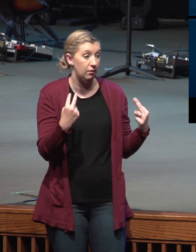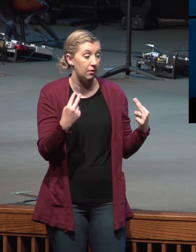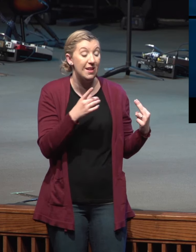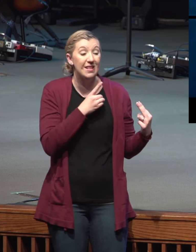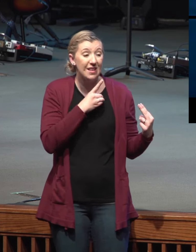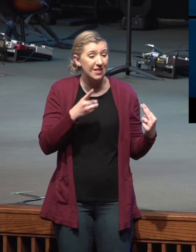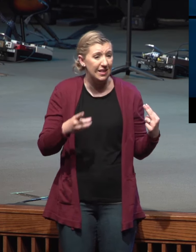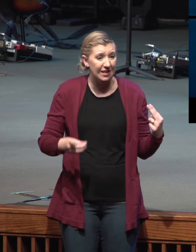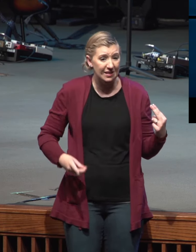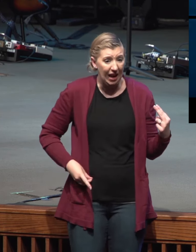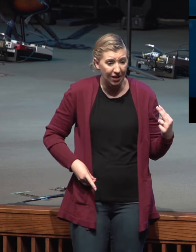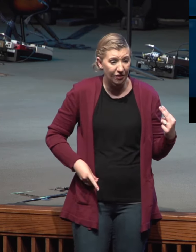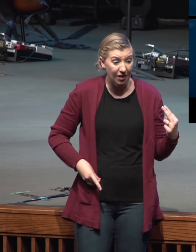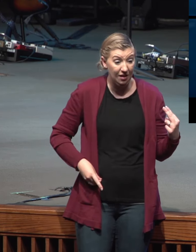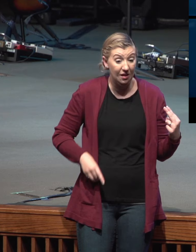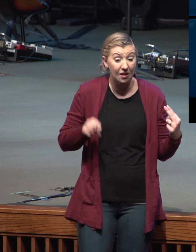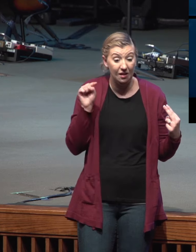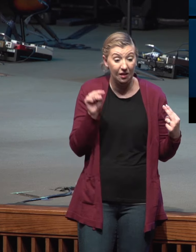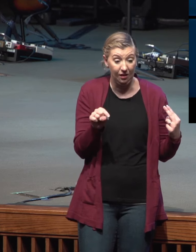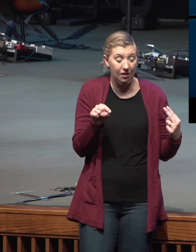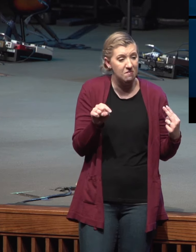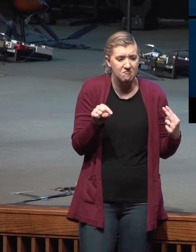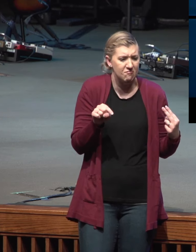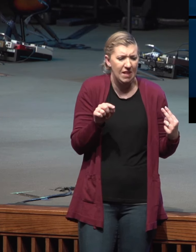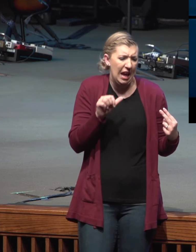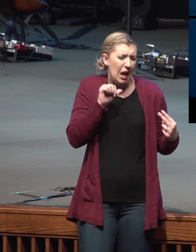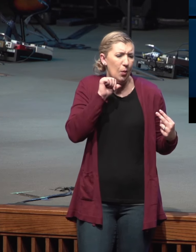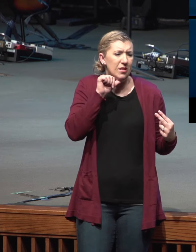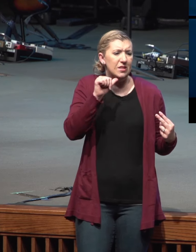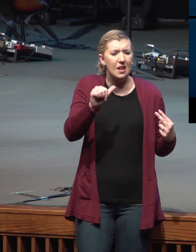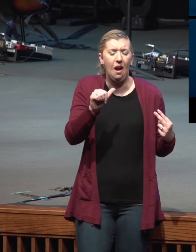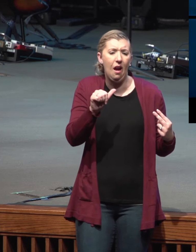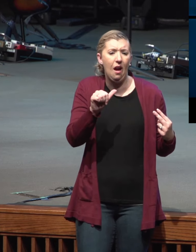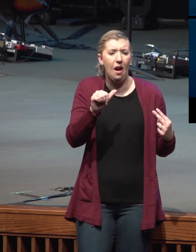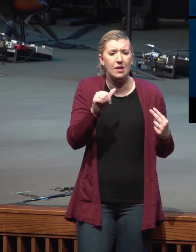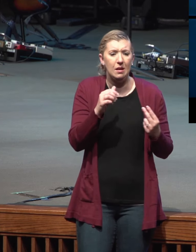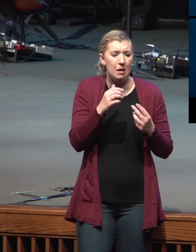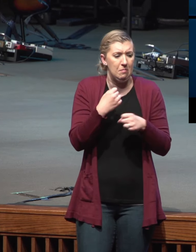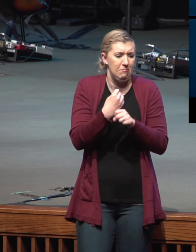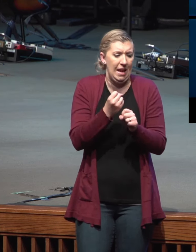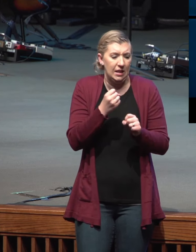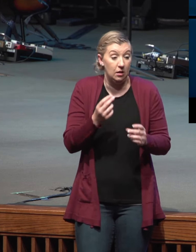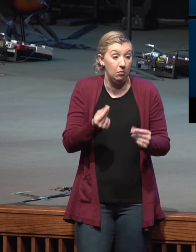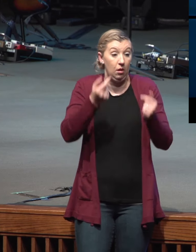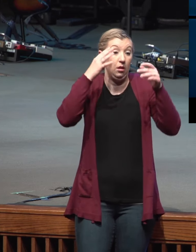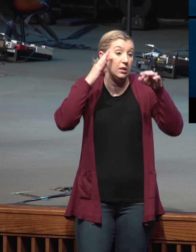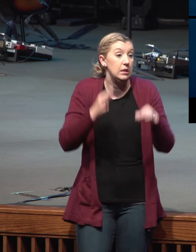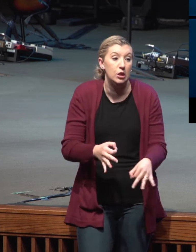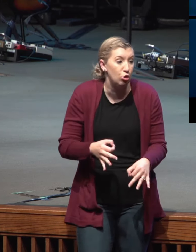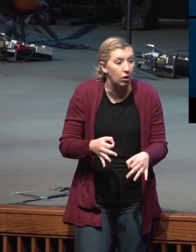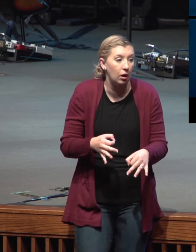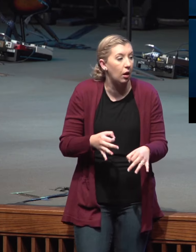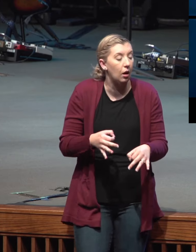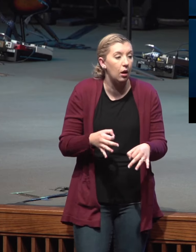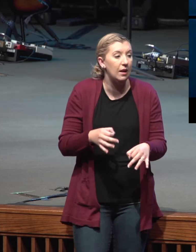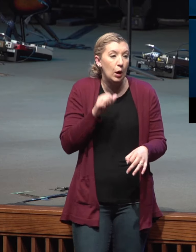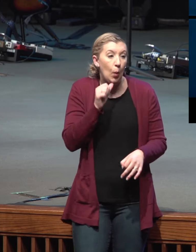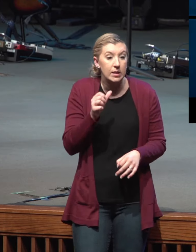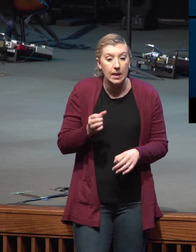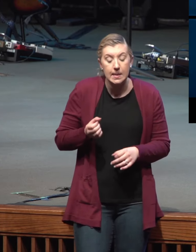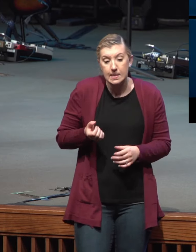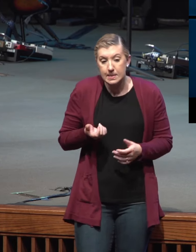David here was not making some flippant decision. David was not rolling the die